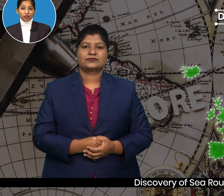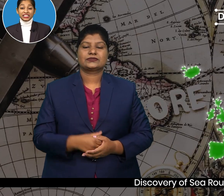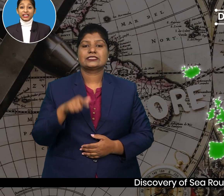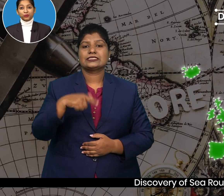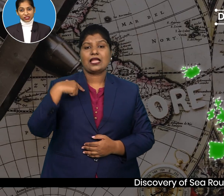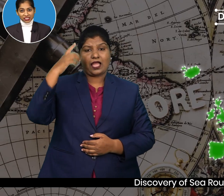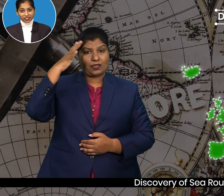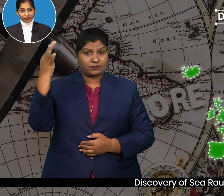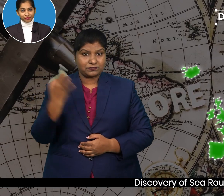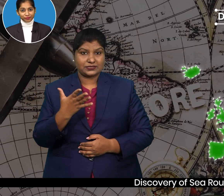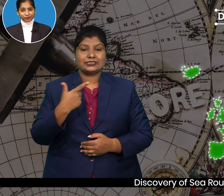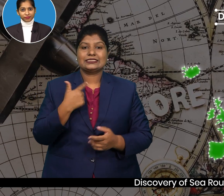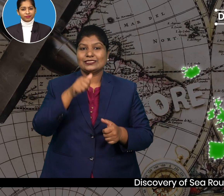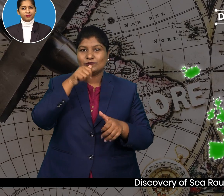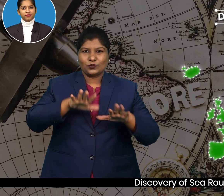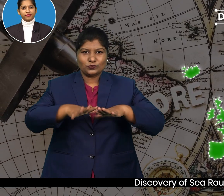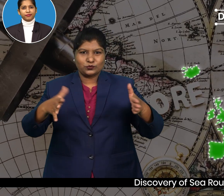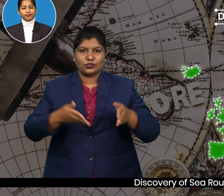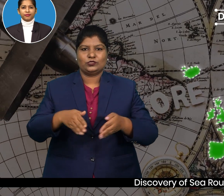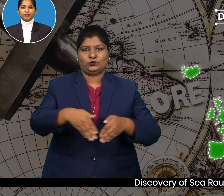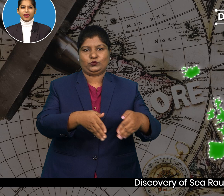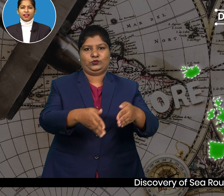Discovery of sea routes.